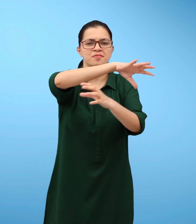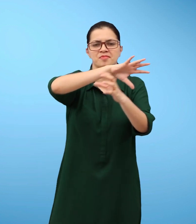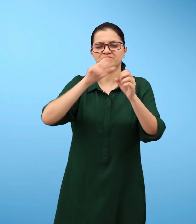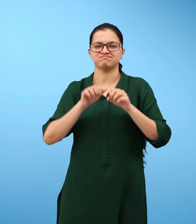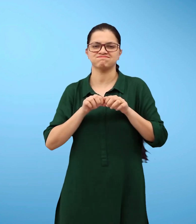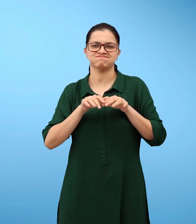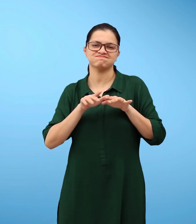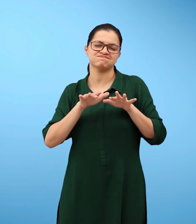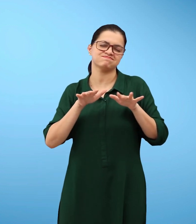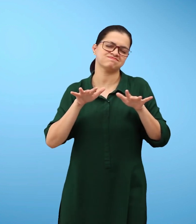subcontinent.